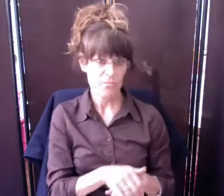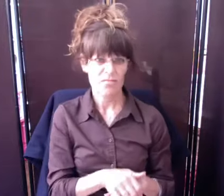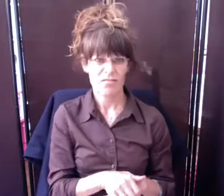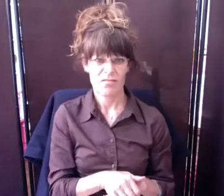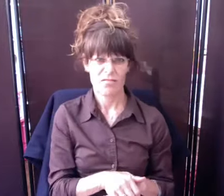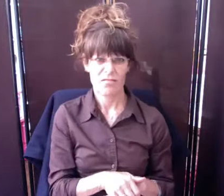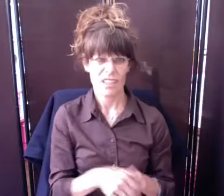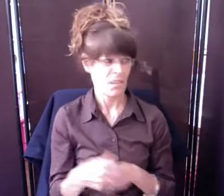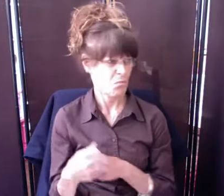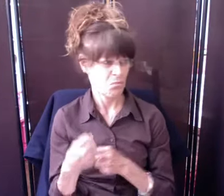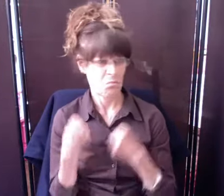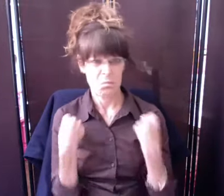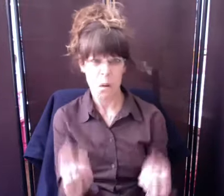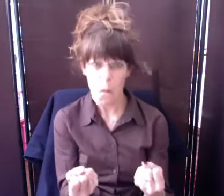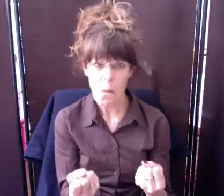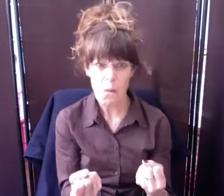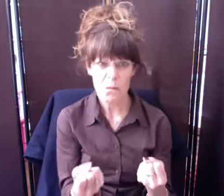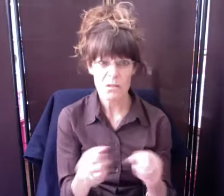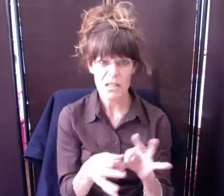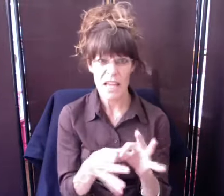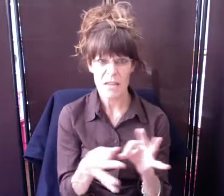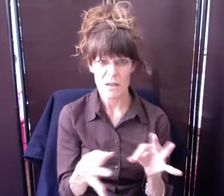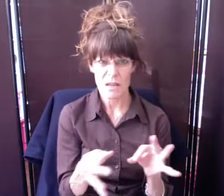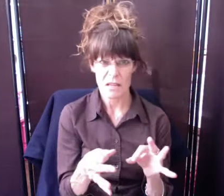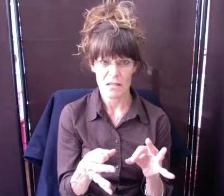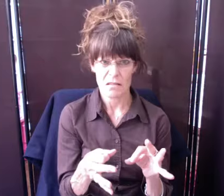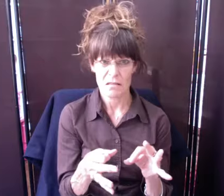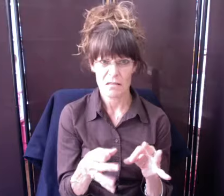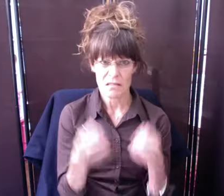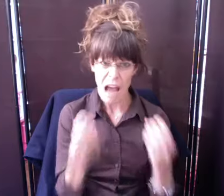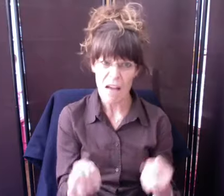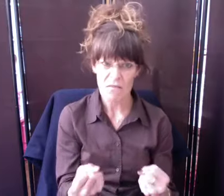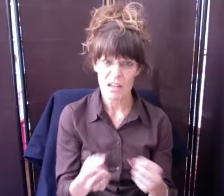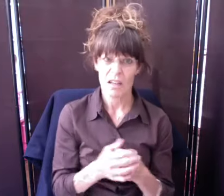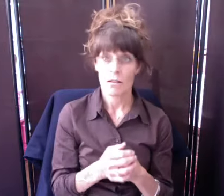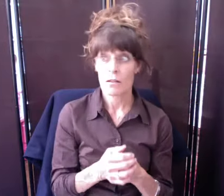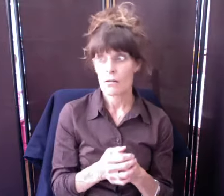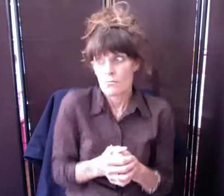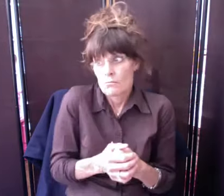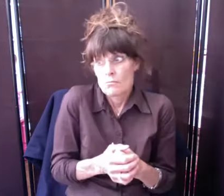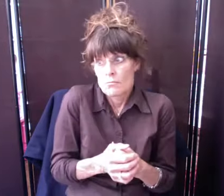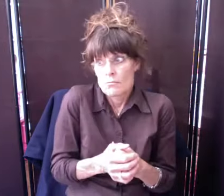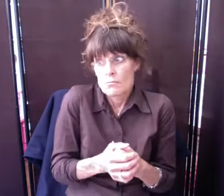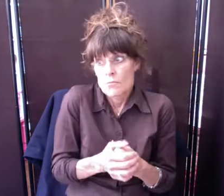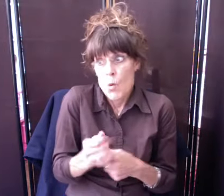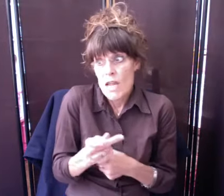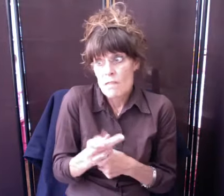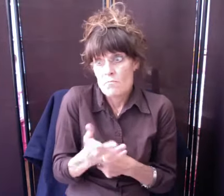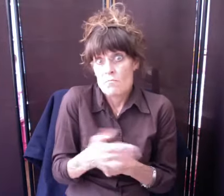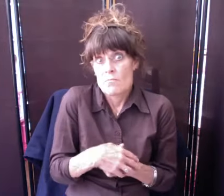just another alcoholic woman, and pretty confident of her. And I said, okay. And I literally turned my will and my life over